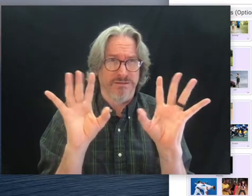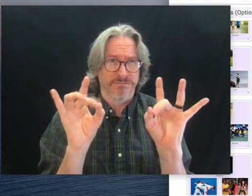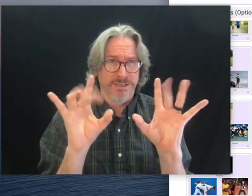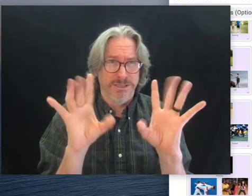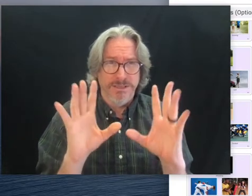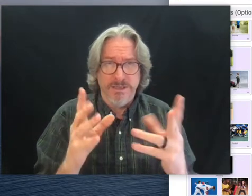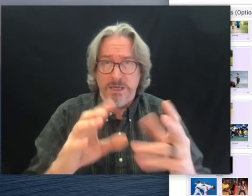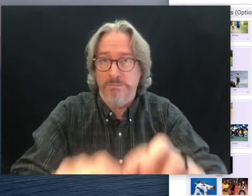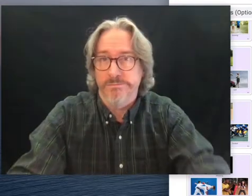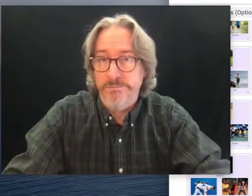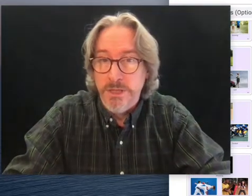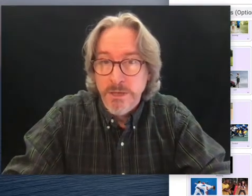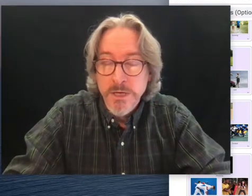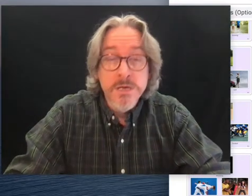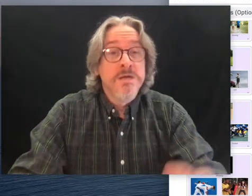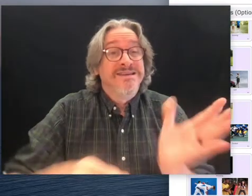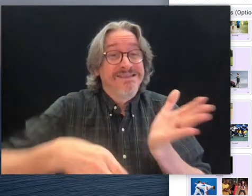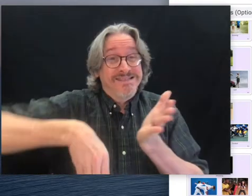anything.